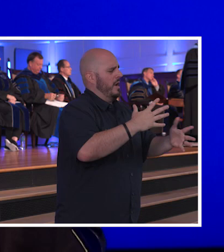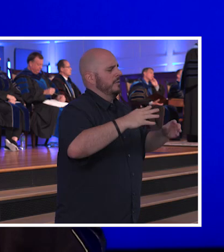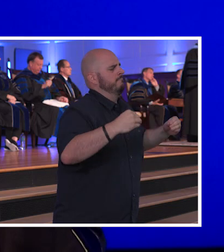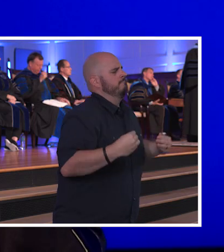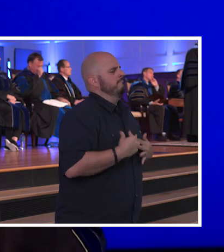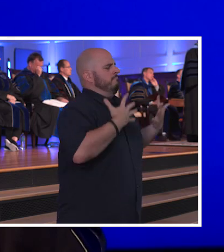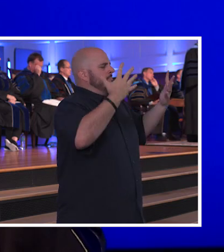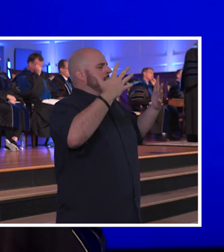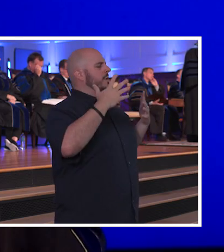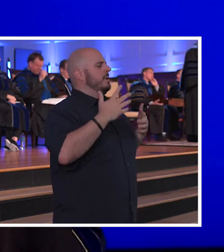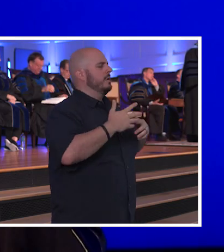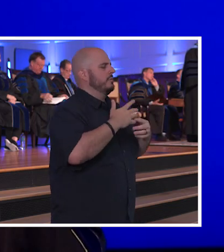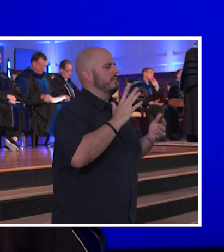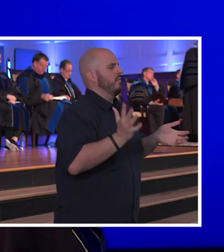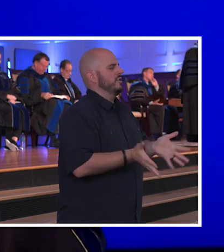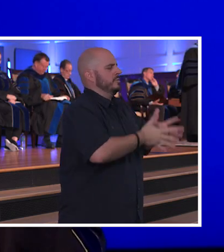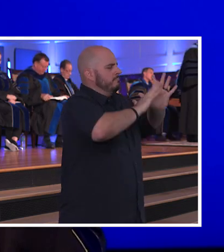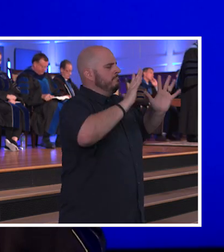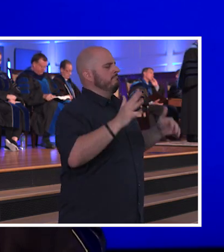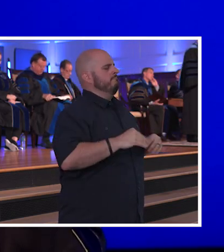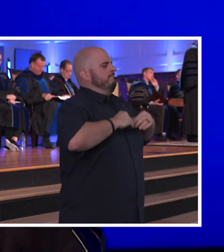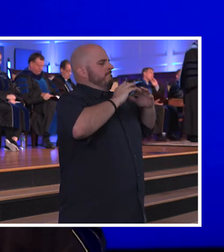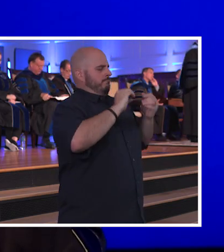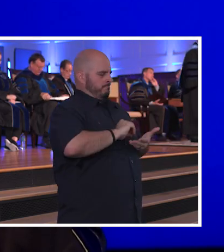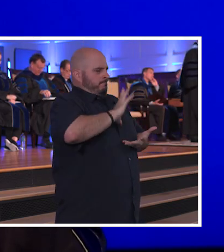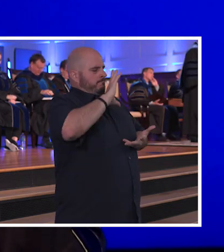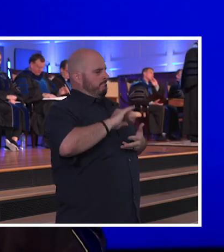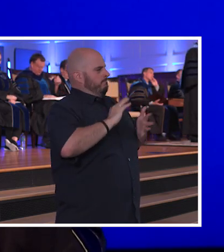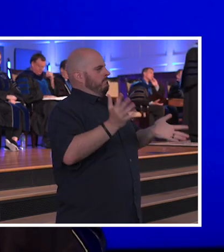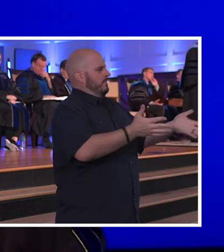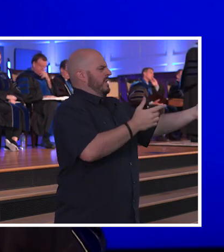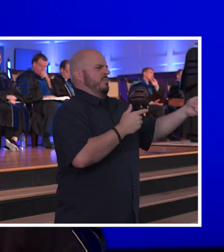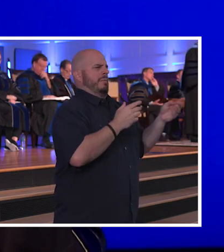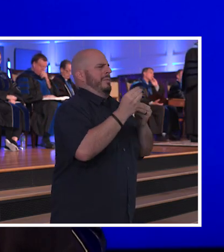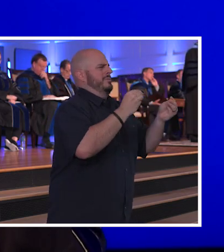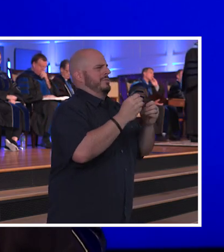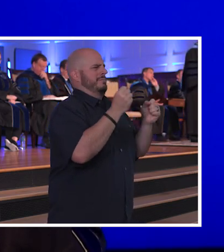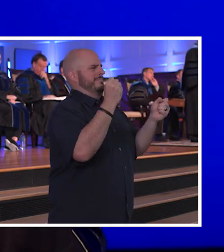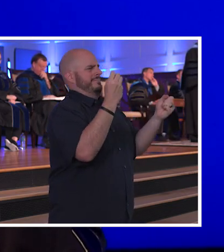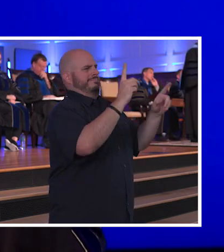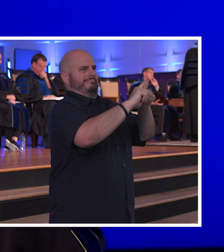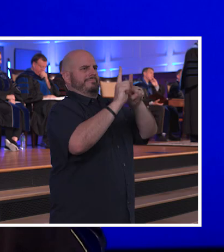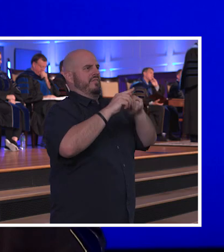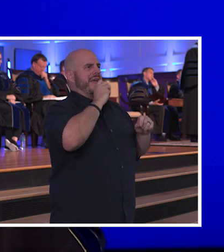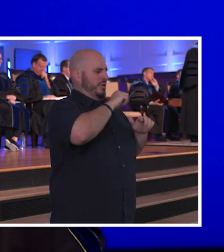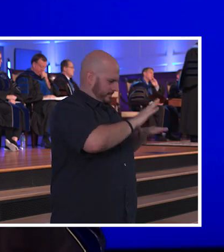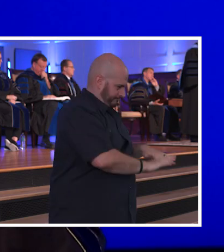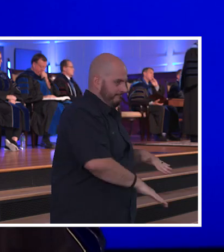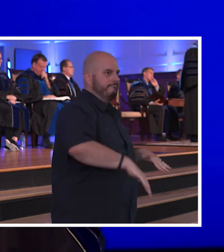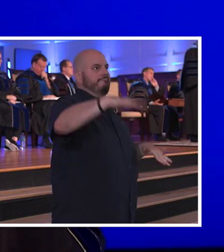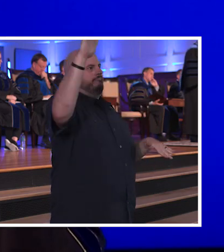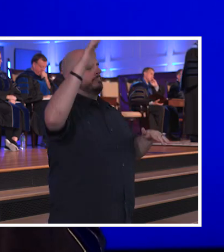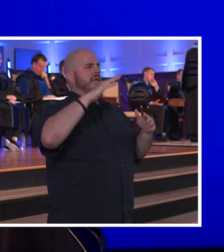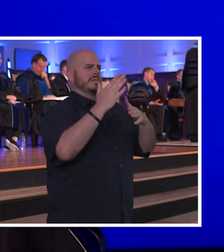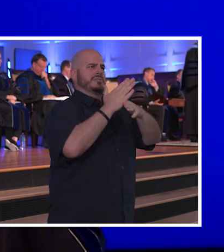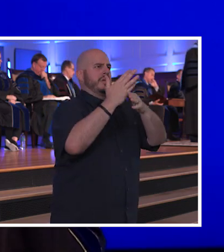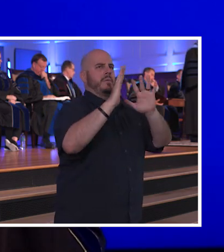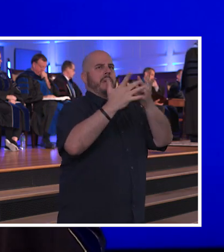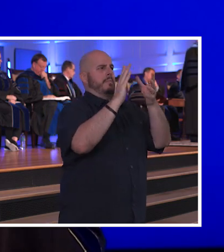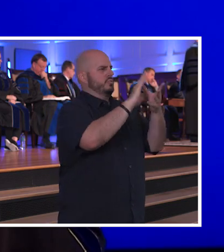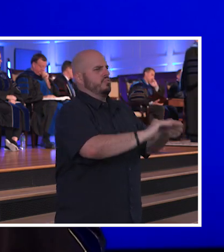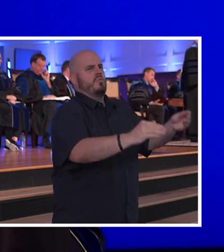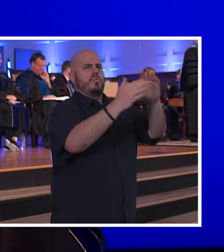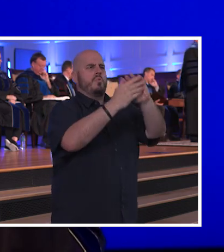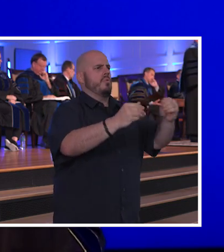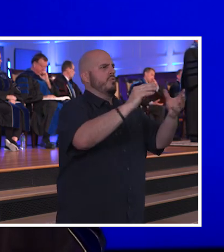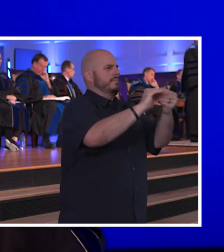ministry. She would minister to all ages among the deaf, sharing in particular the stories of the Bible. She's learned, and so